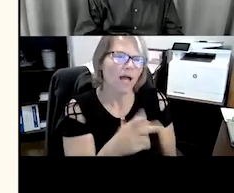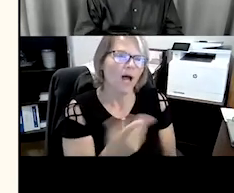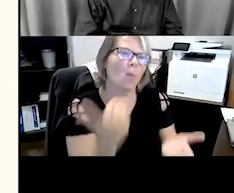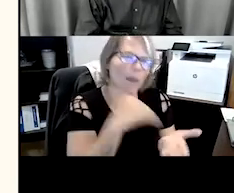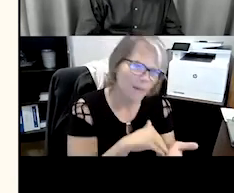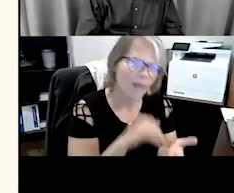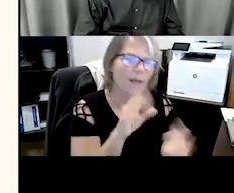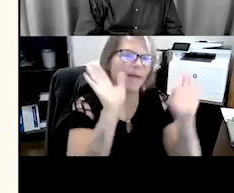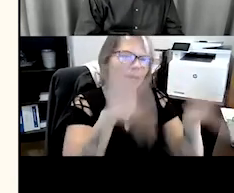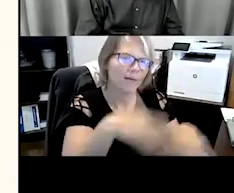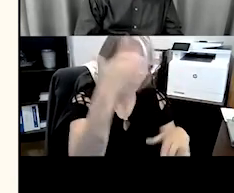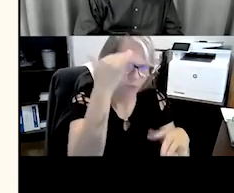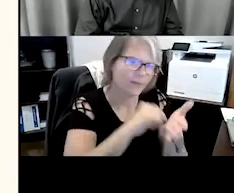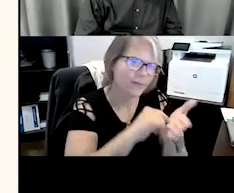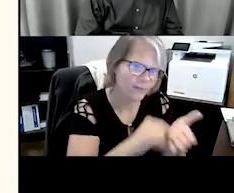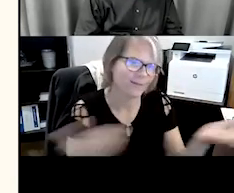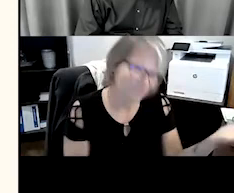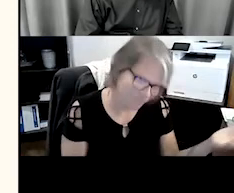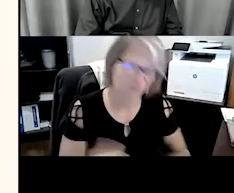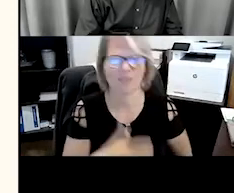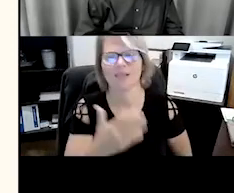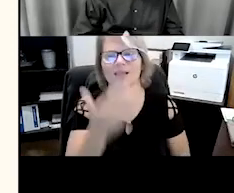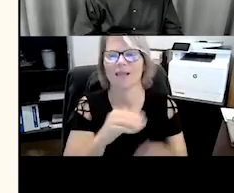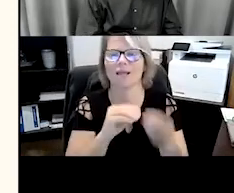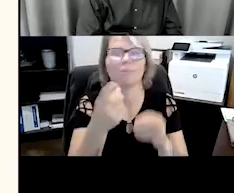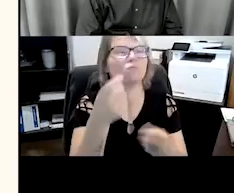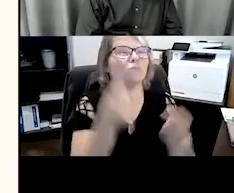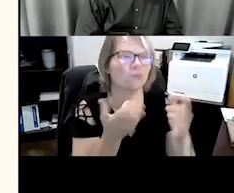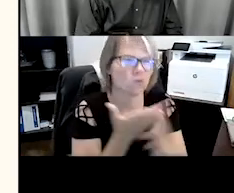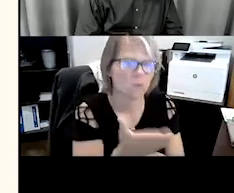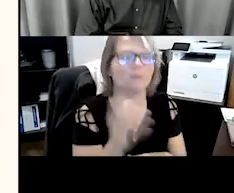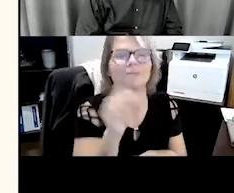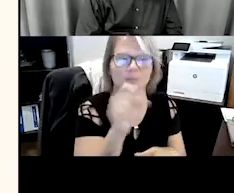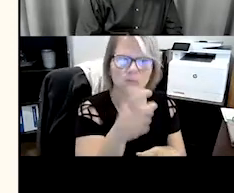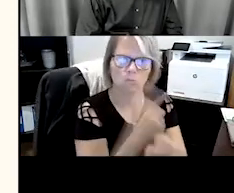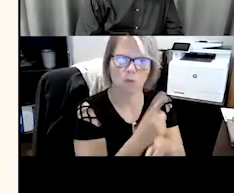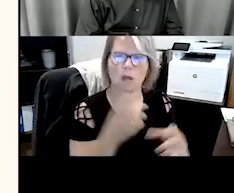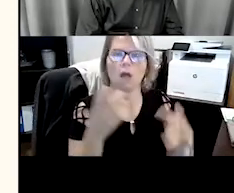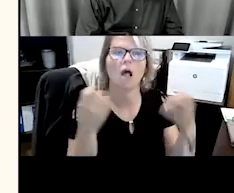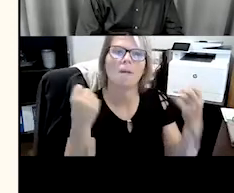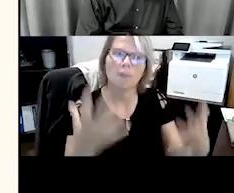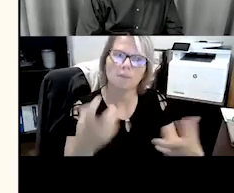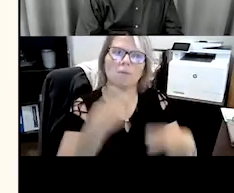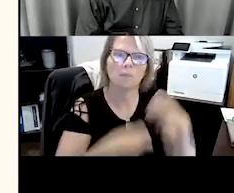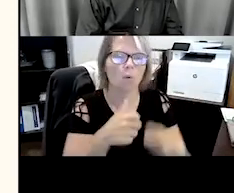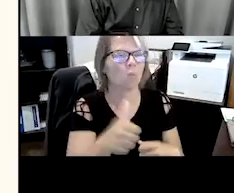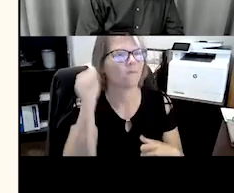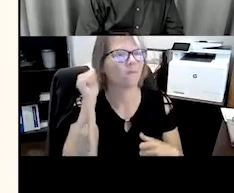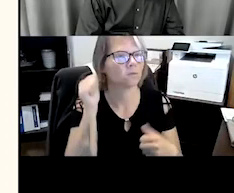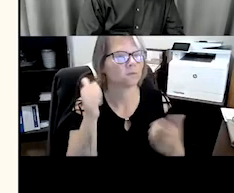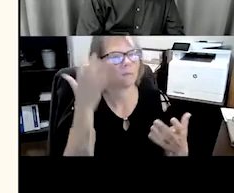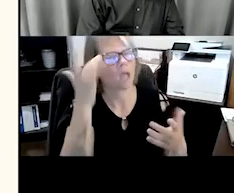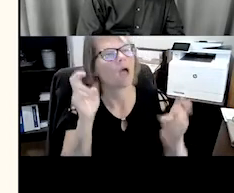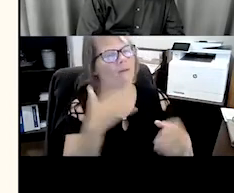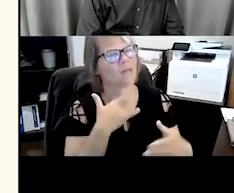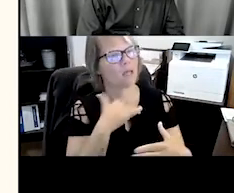headlights. But we're kind of used to it. We repeat ourselves, or we'll resort to a pad and paper. But yes,